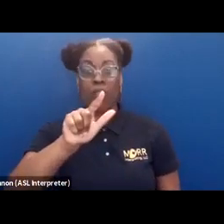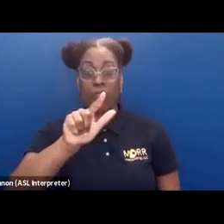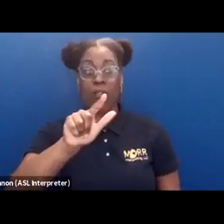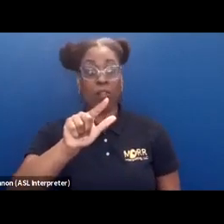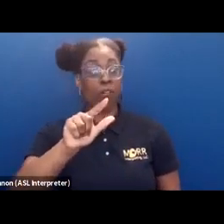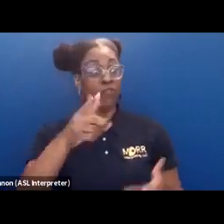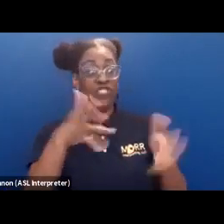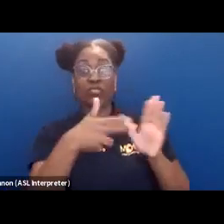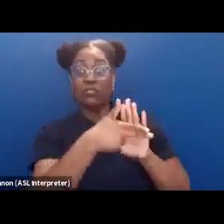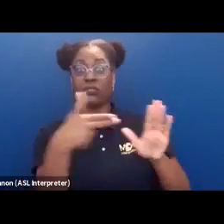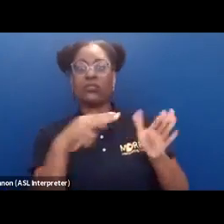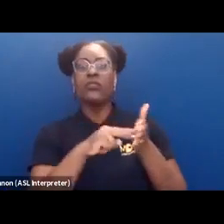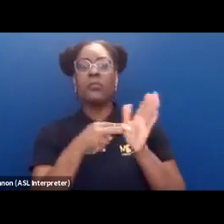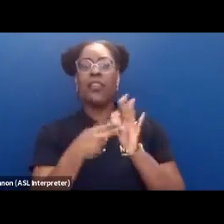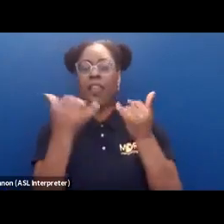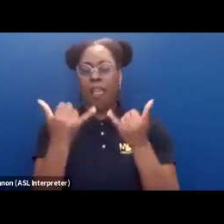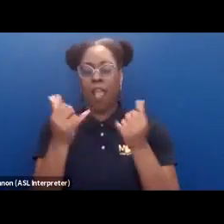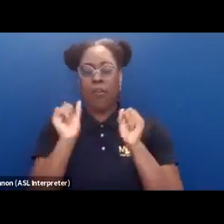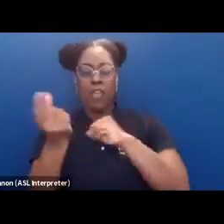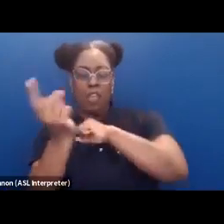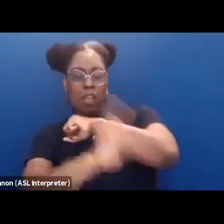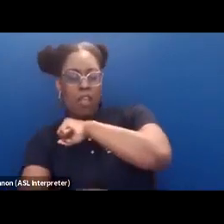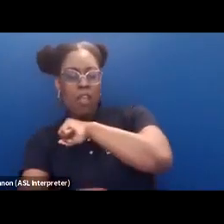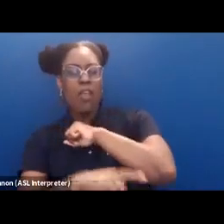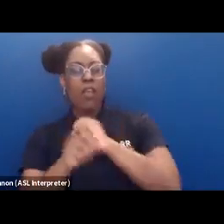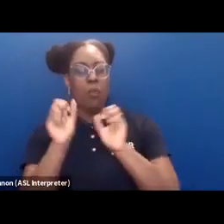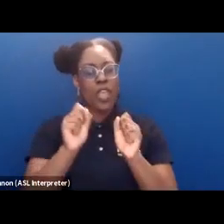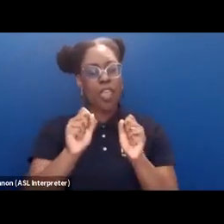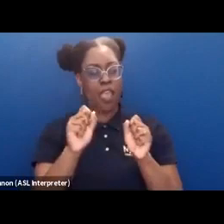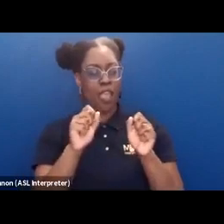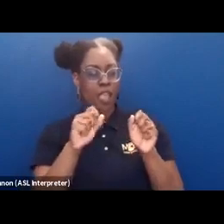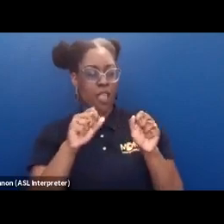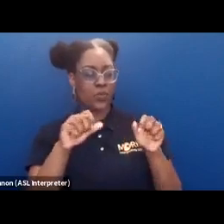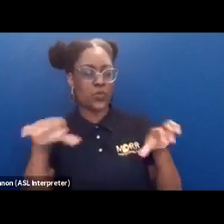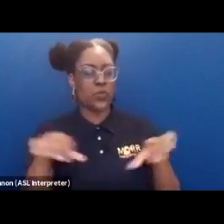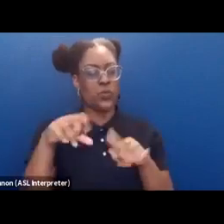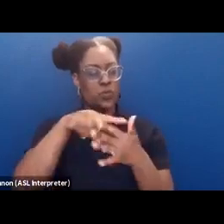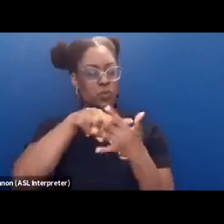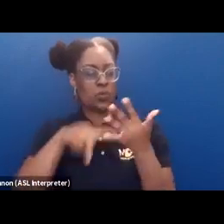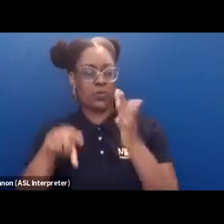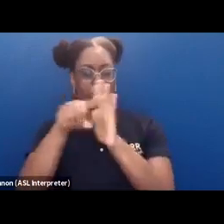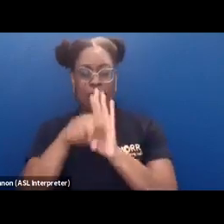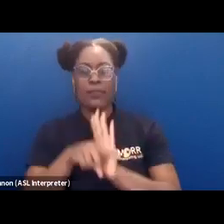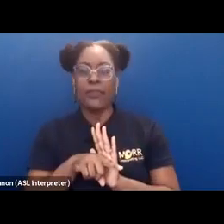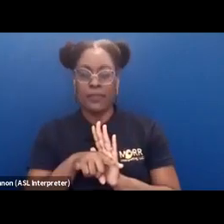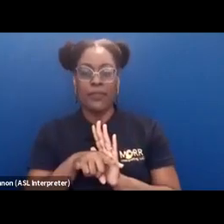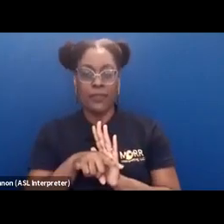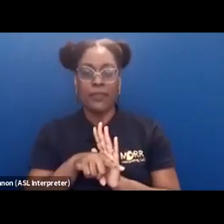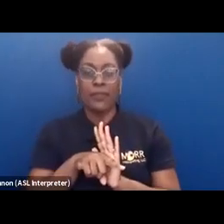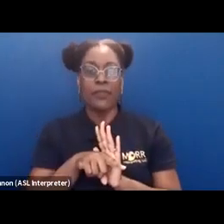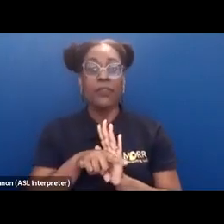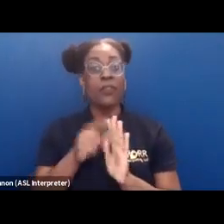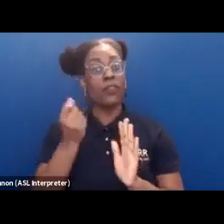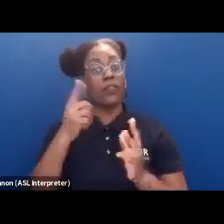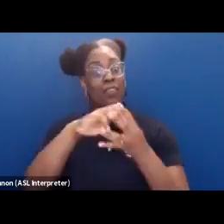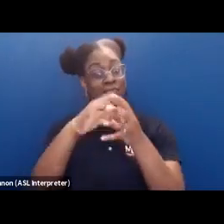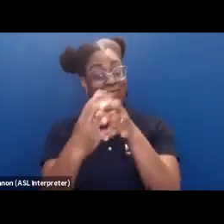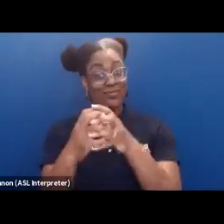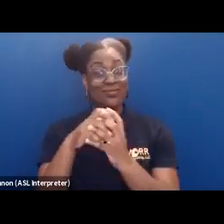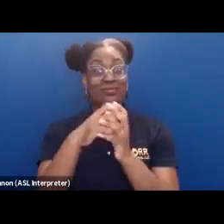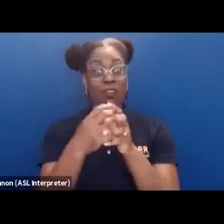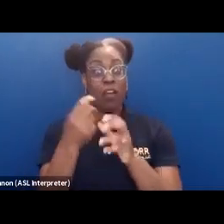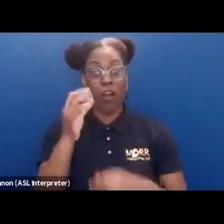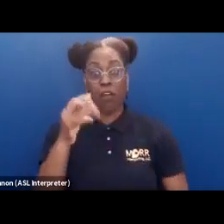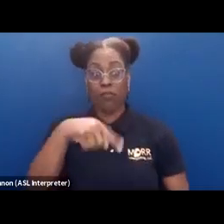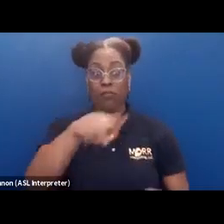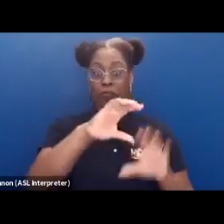especially those body minds that are the intersections of race, class, gender, sexuality, and